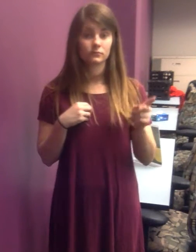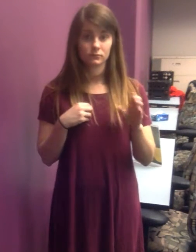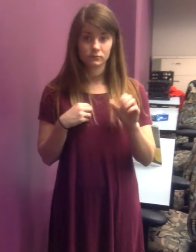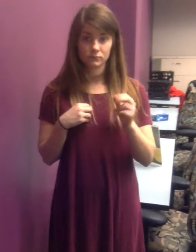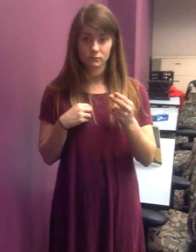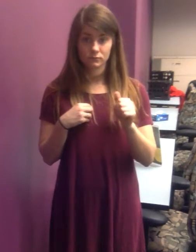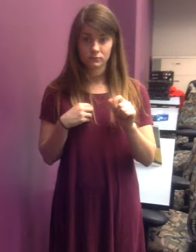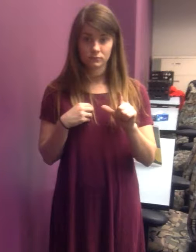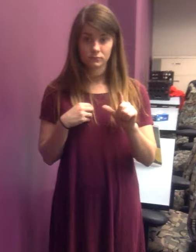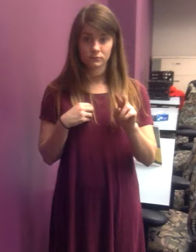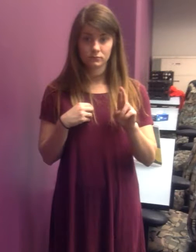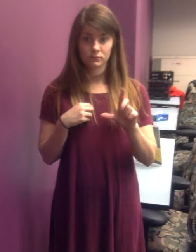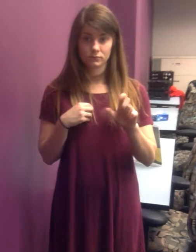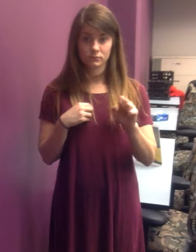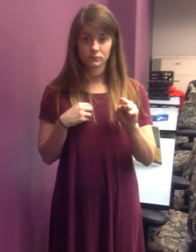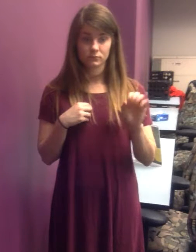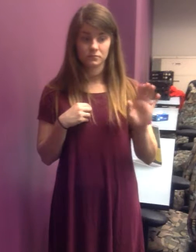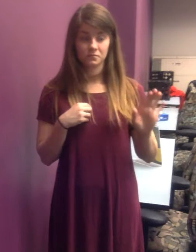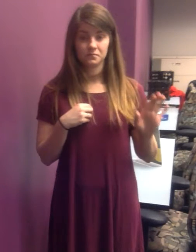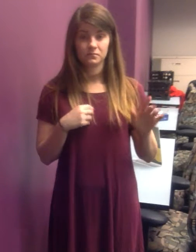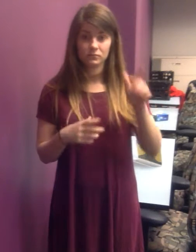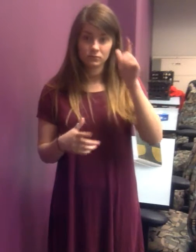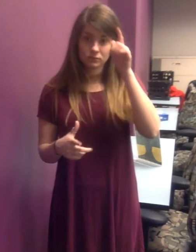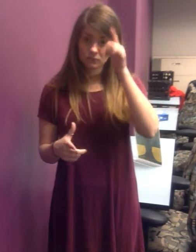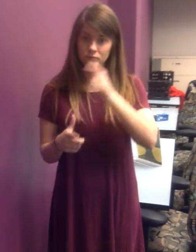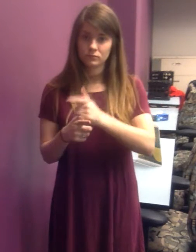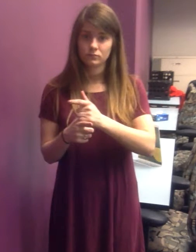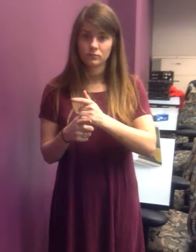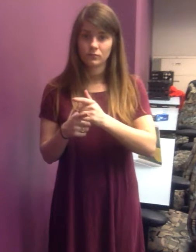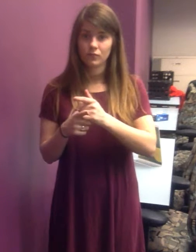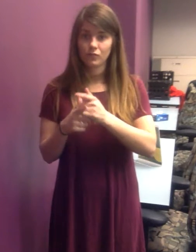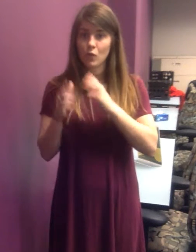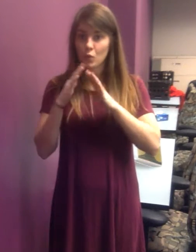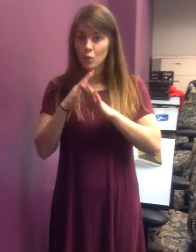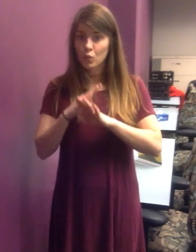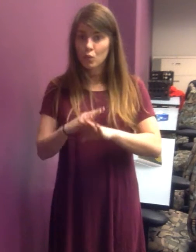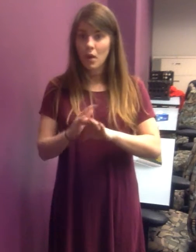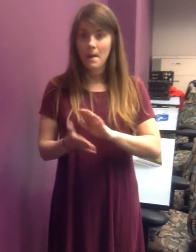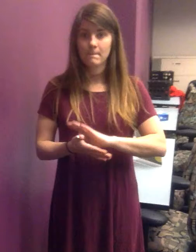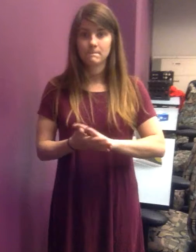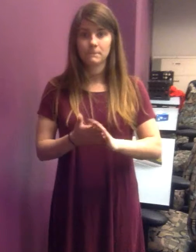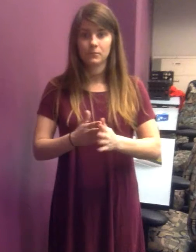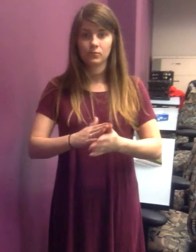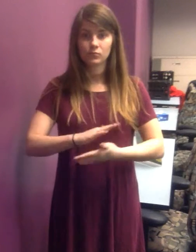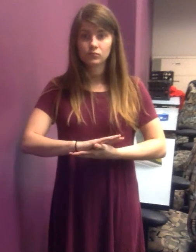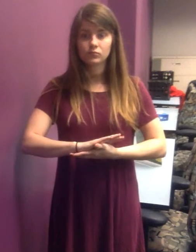market ideology. American dream of free enterprise capitalism is alive and